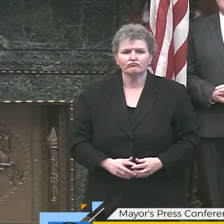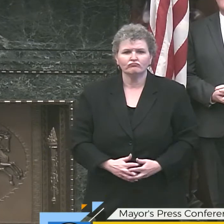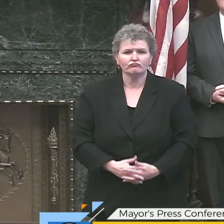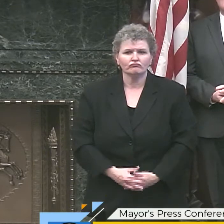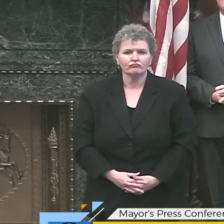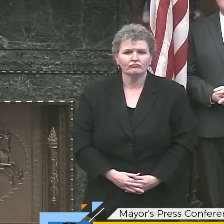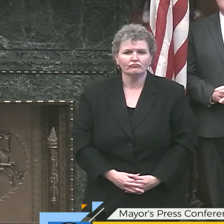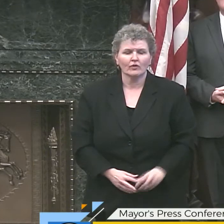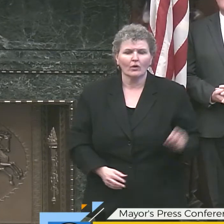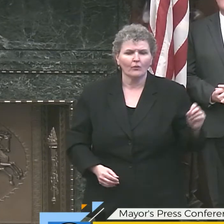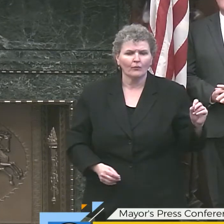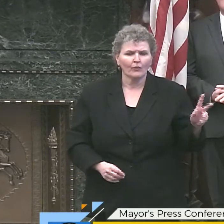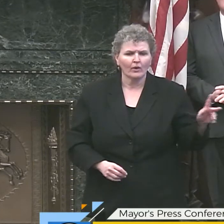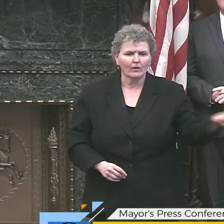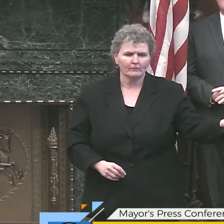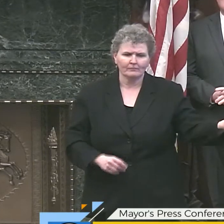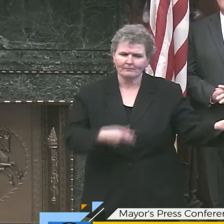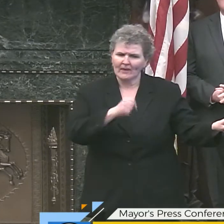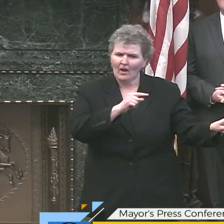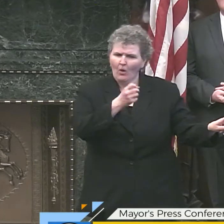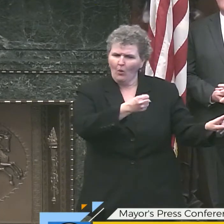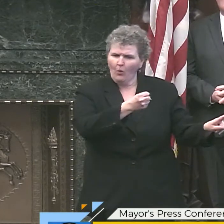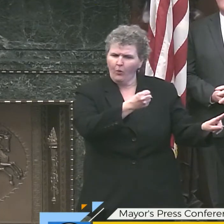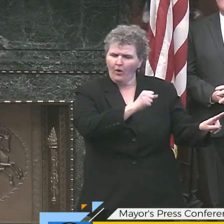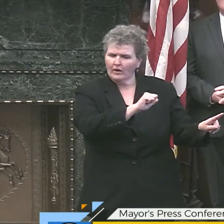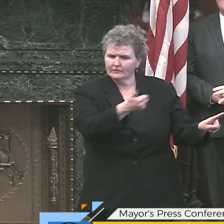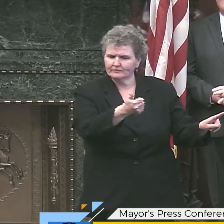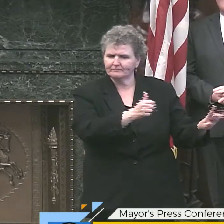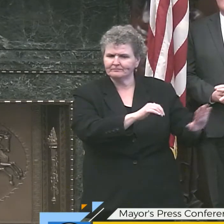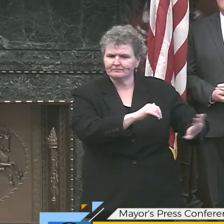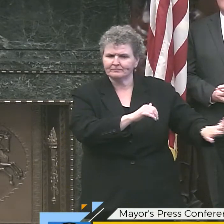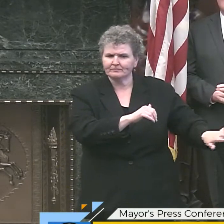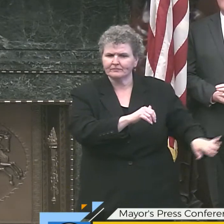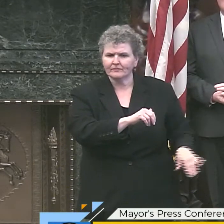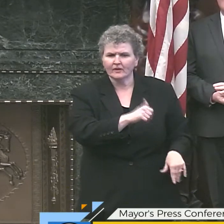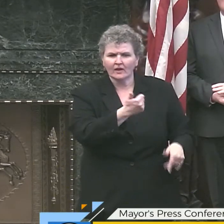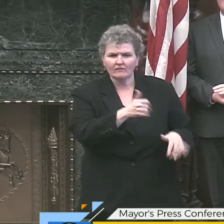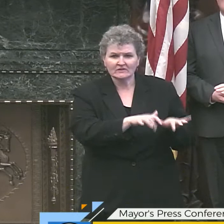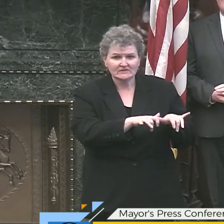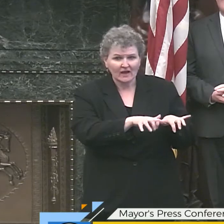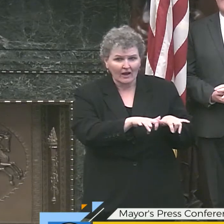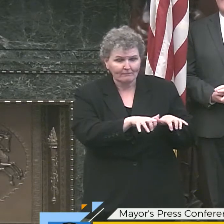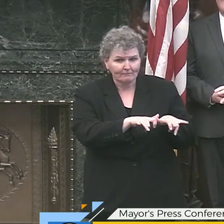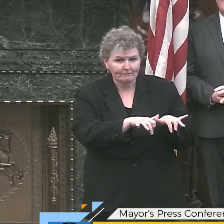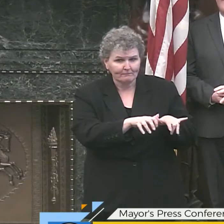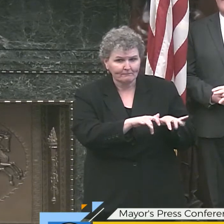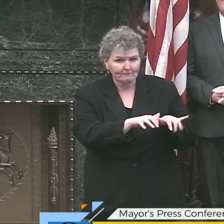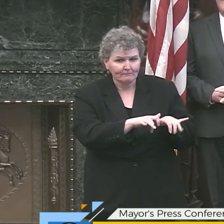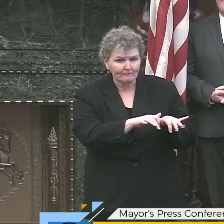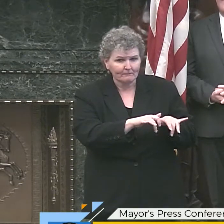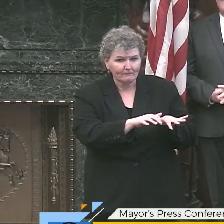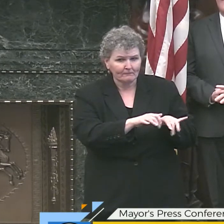All right, Pat, we'll come back to you, or if you want to type your question in the chat box, we can ask it for you.